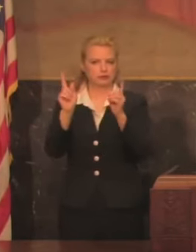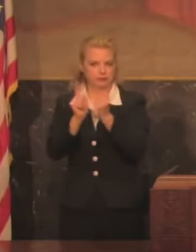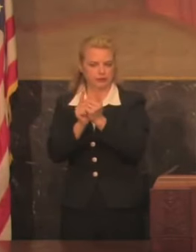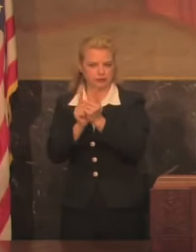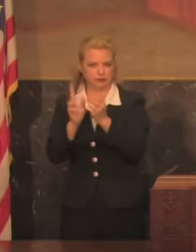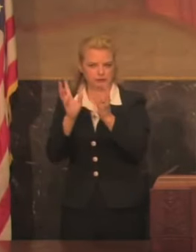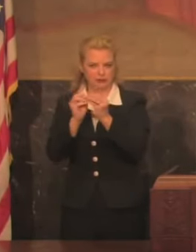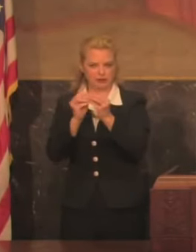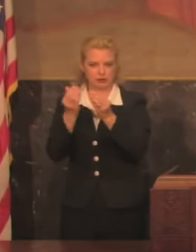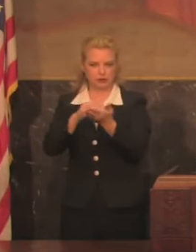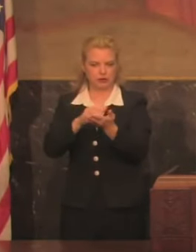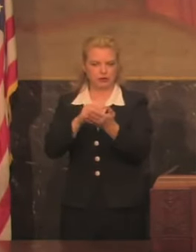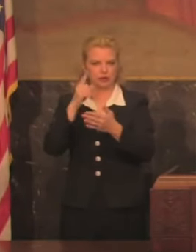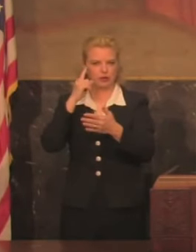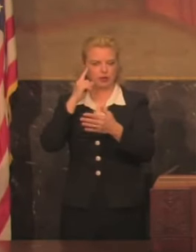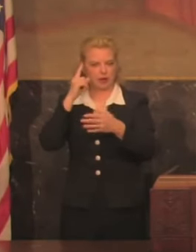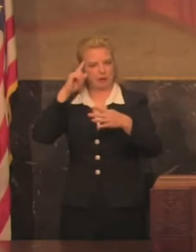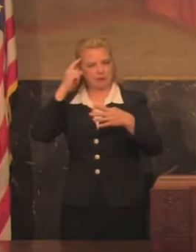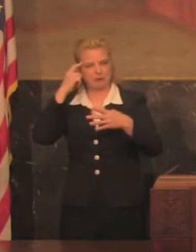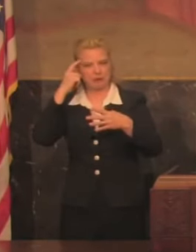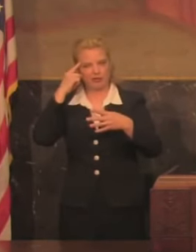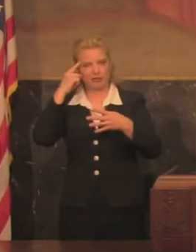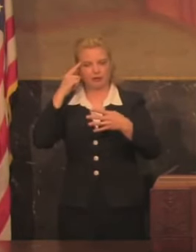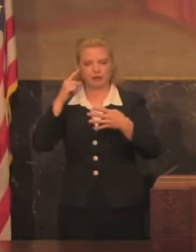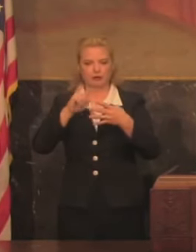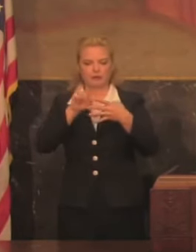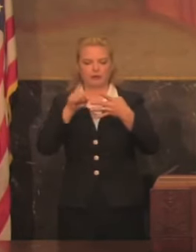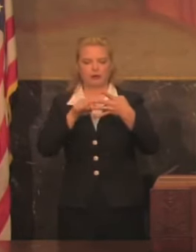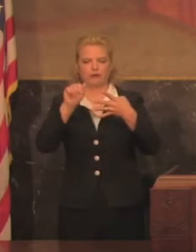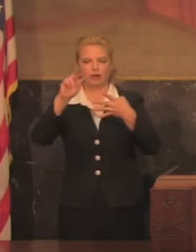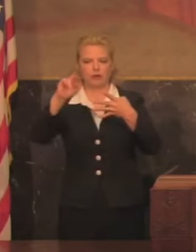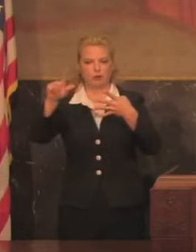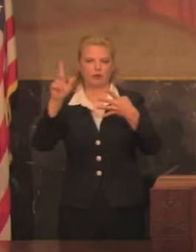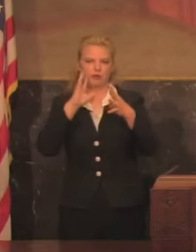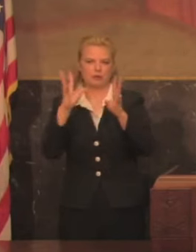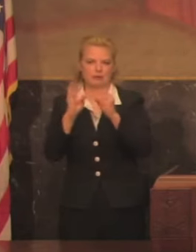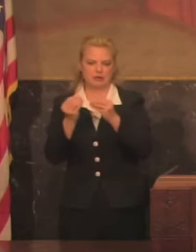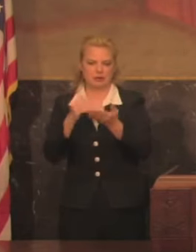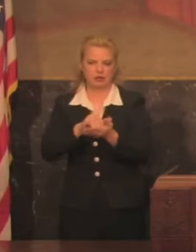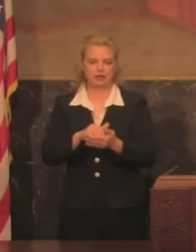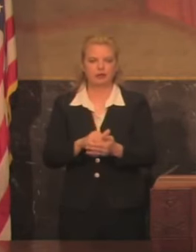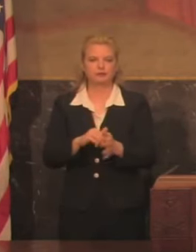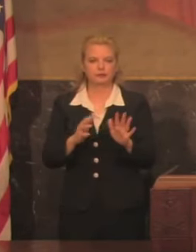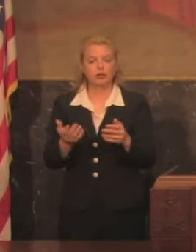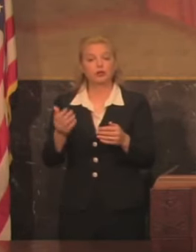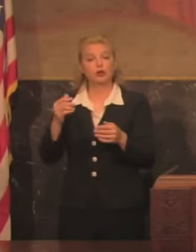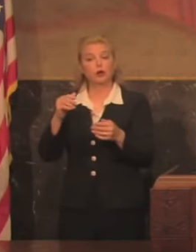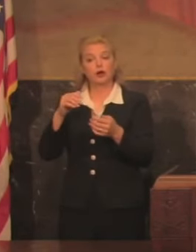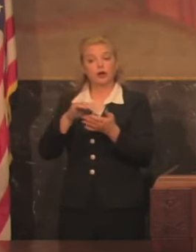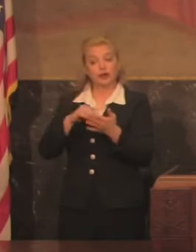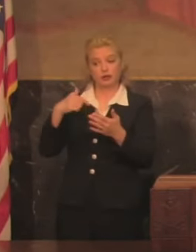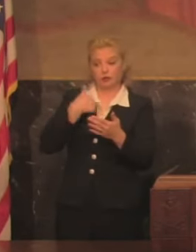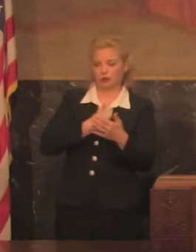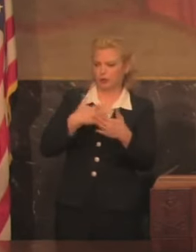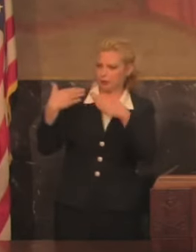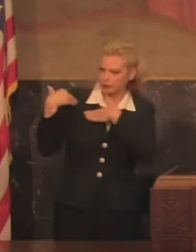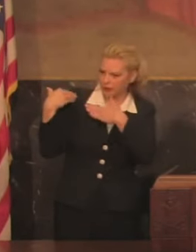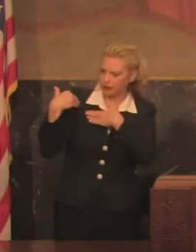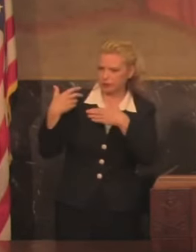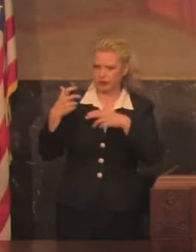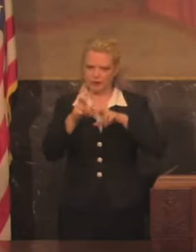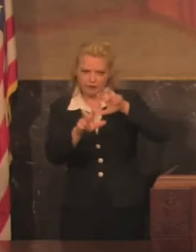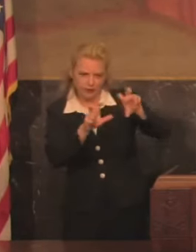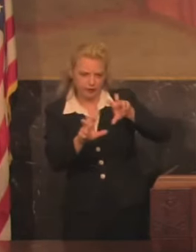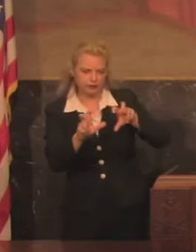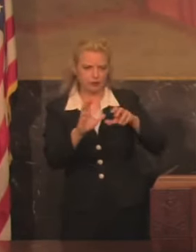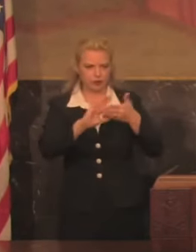for the middle of April. Regardless, this is what we can accomplish when we budget responsibly, invest in our communities, and